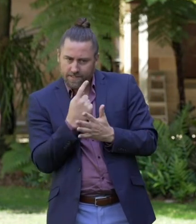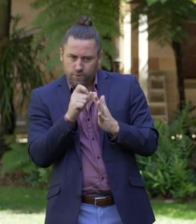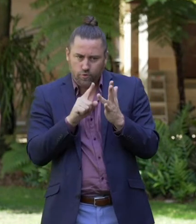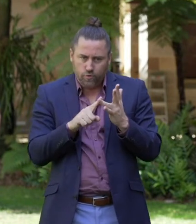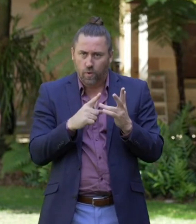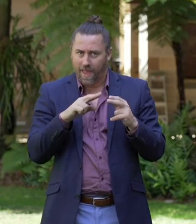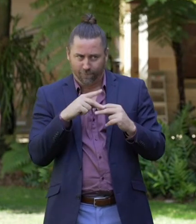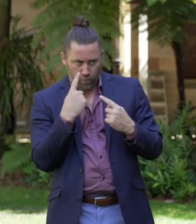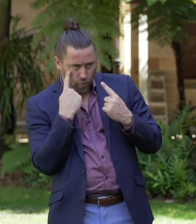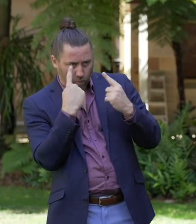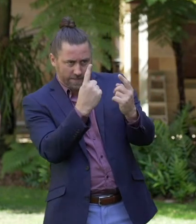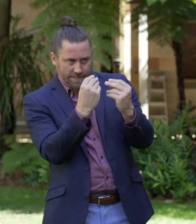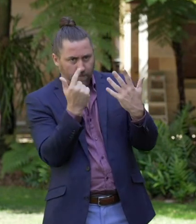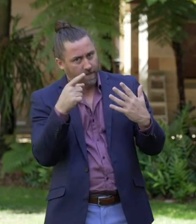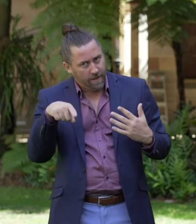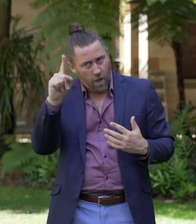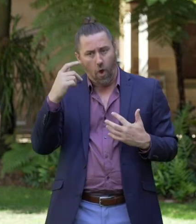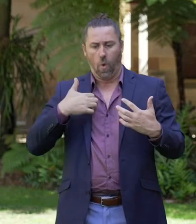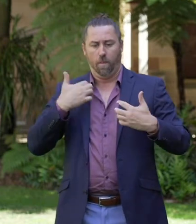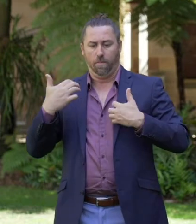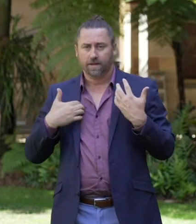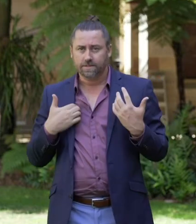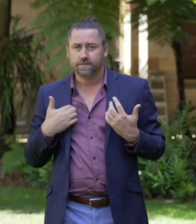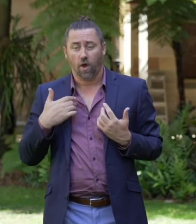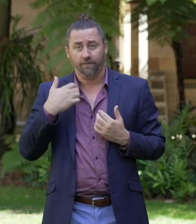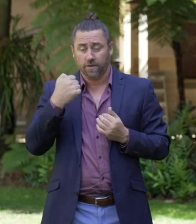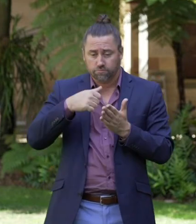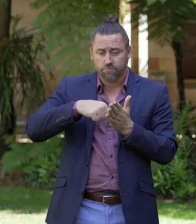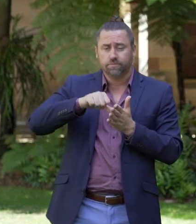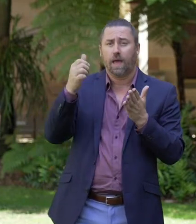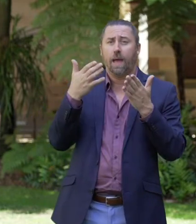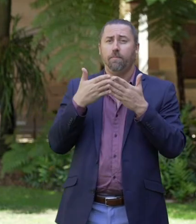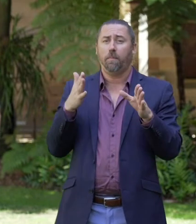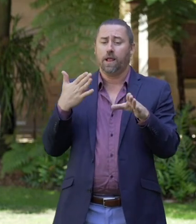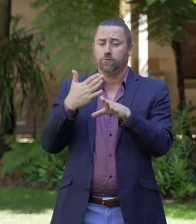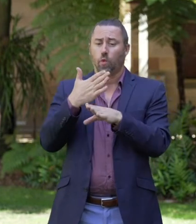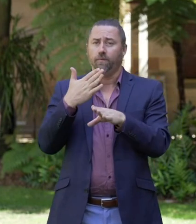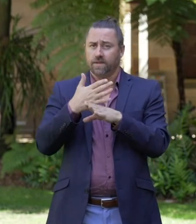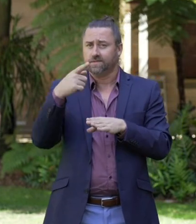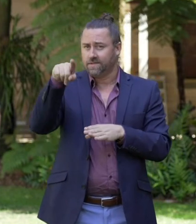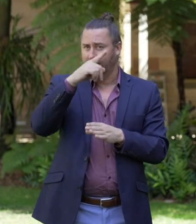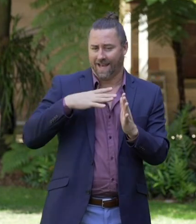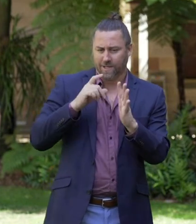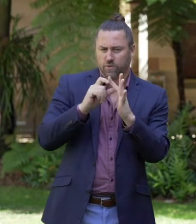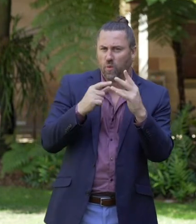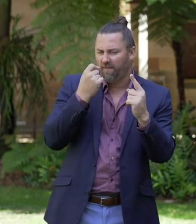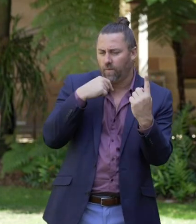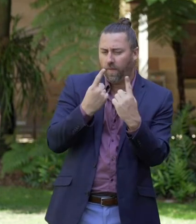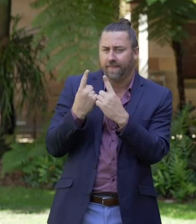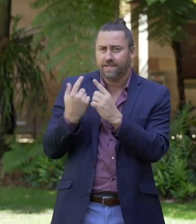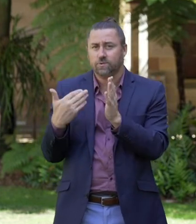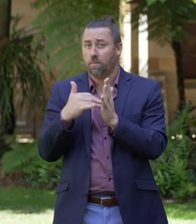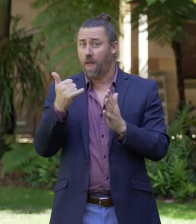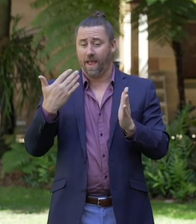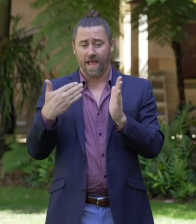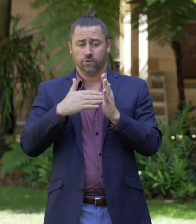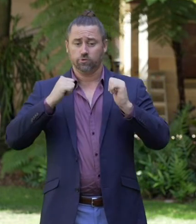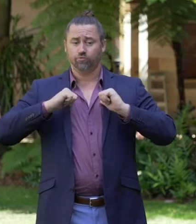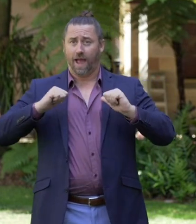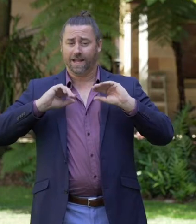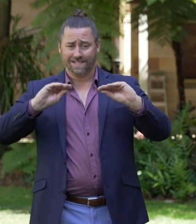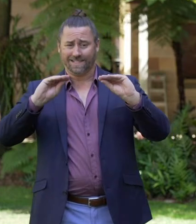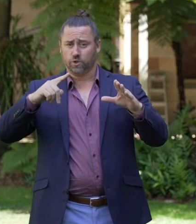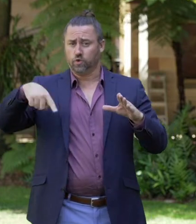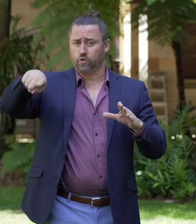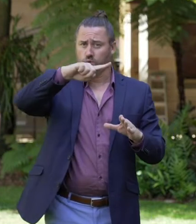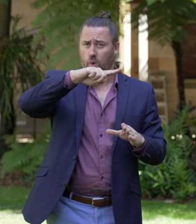make complaints as well. We've already written to the public service advising him of that, but perhaps there does need to be more training and people need to feel very